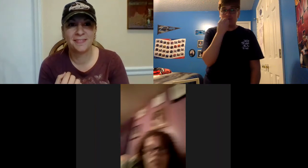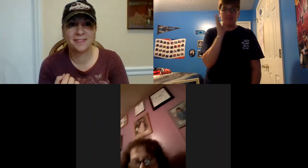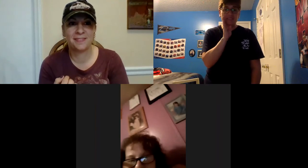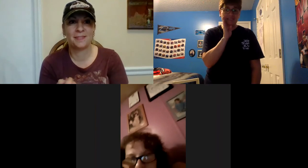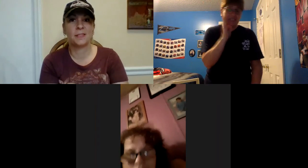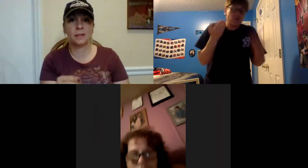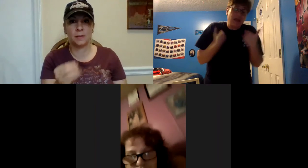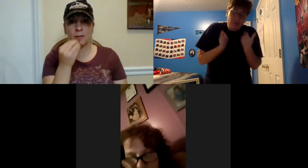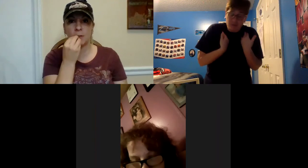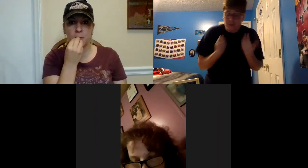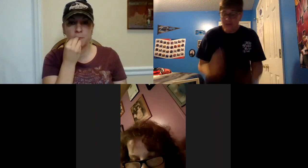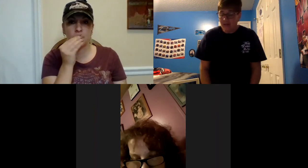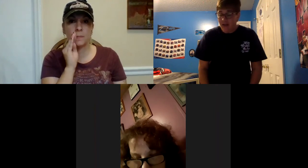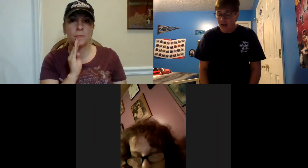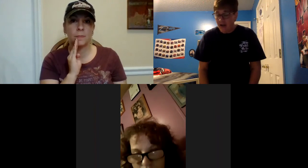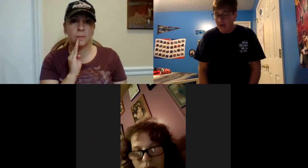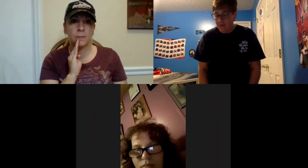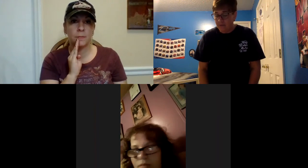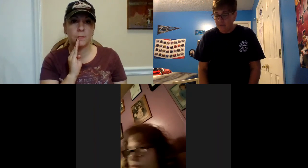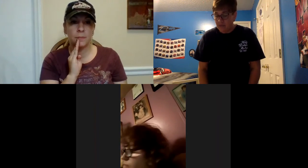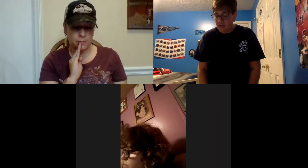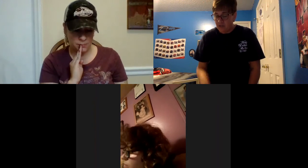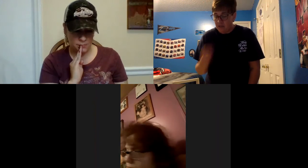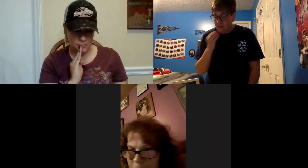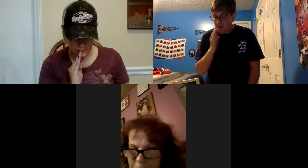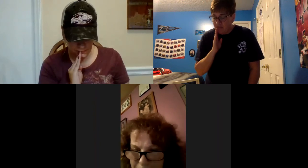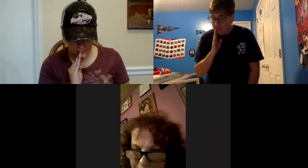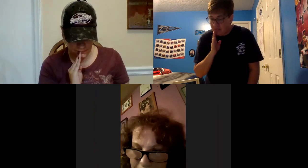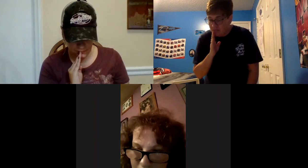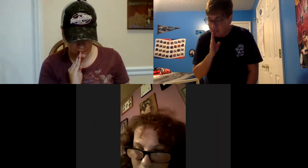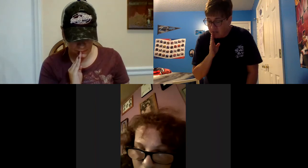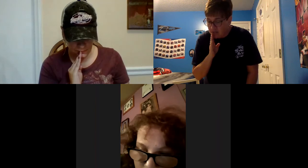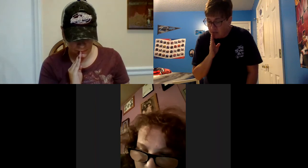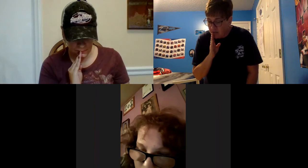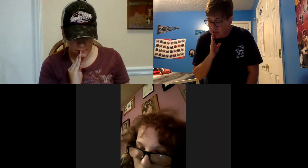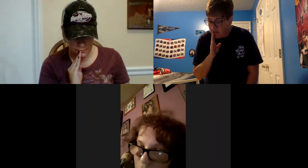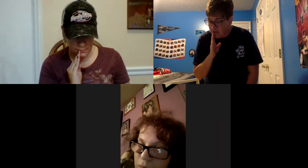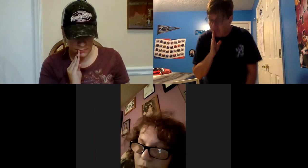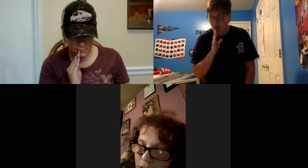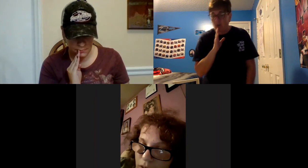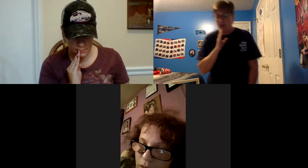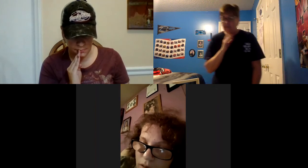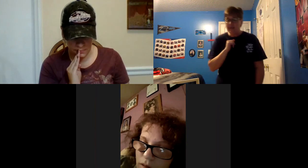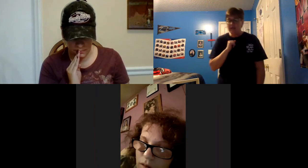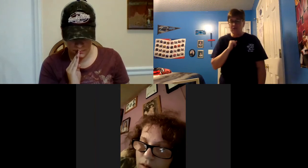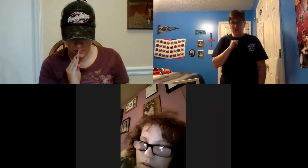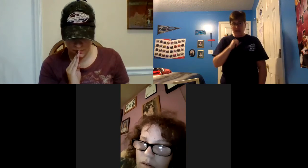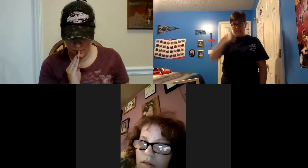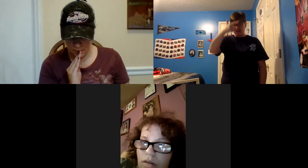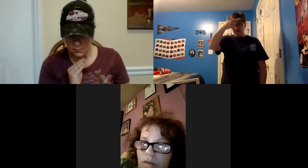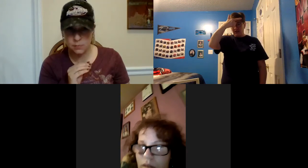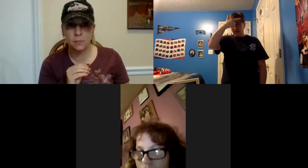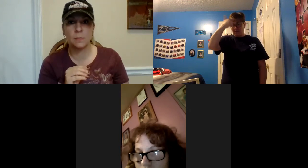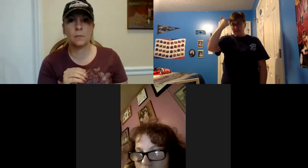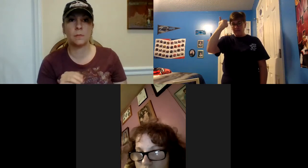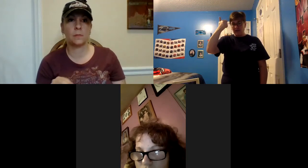breakfast. That's what I would do. So eat breakfast, when you ate breakfast, because you